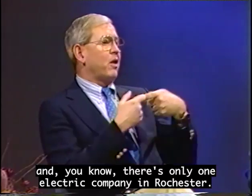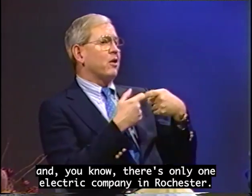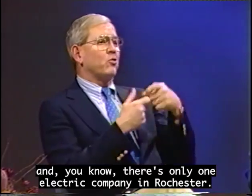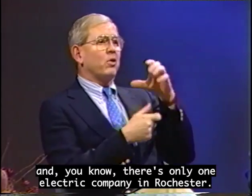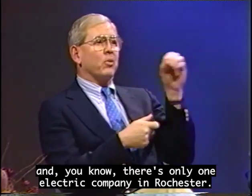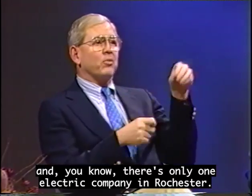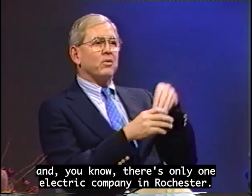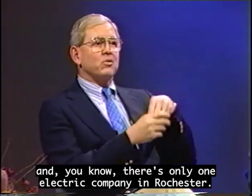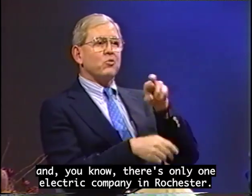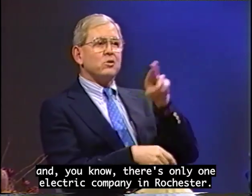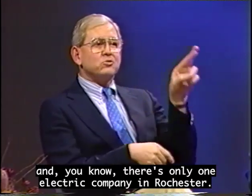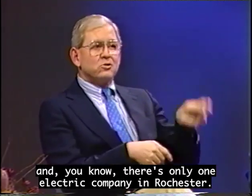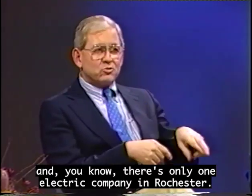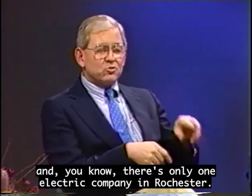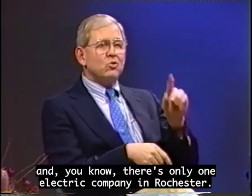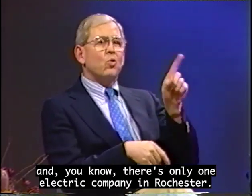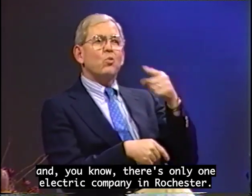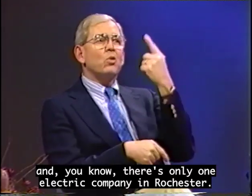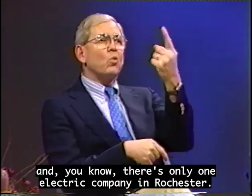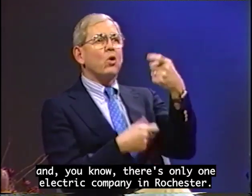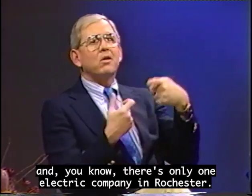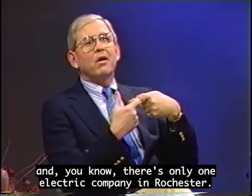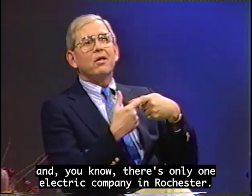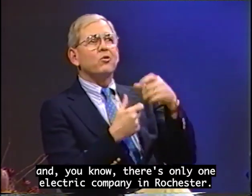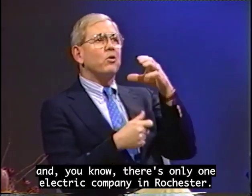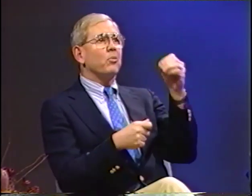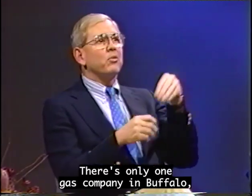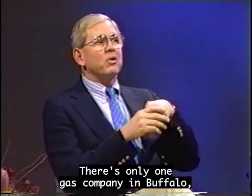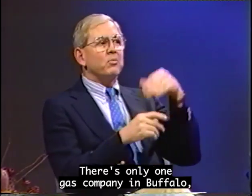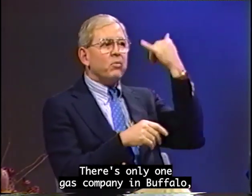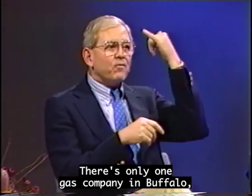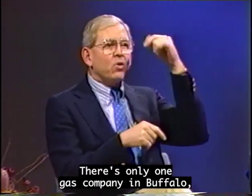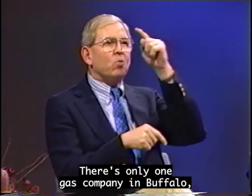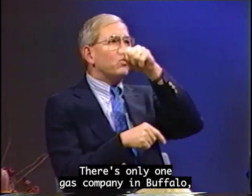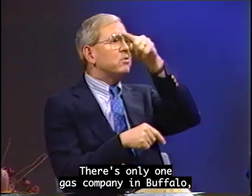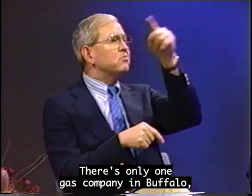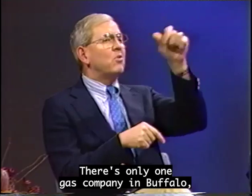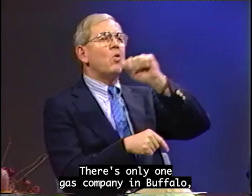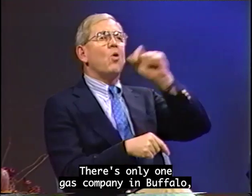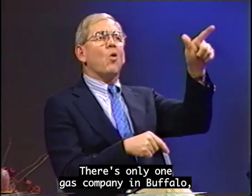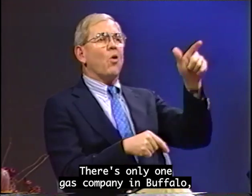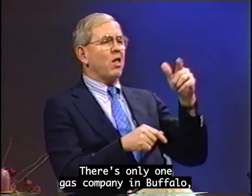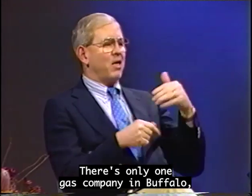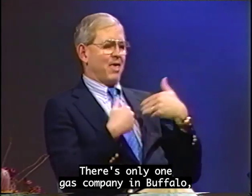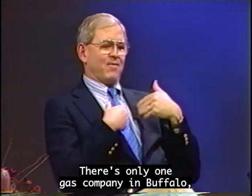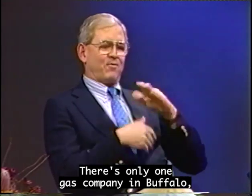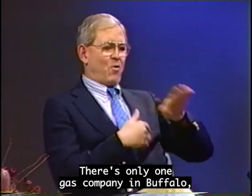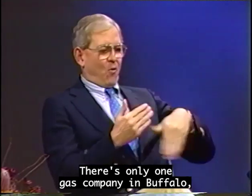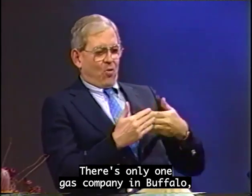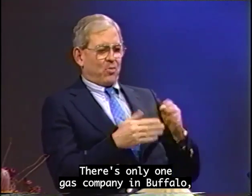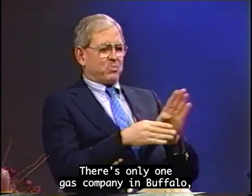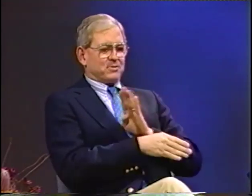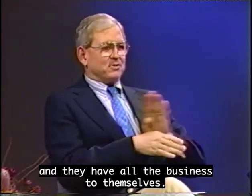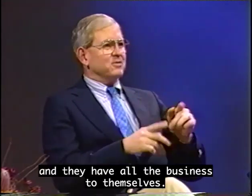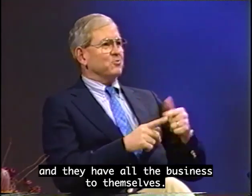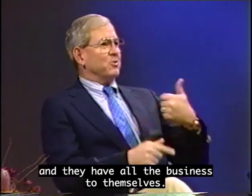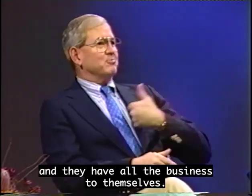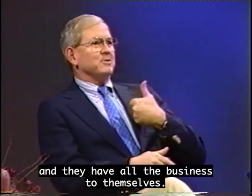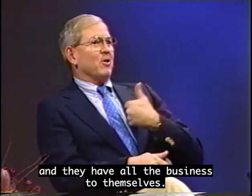And you know there's only one electric company in Rochester. There's only one gas company in Buffalo. And they